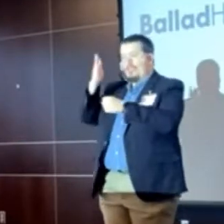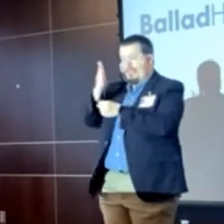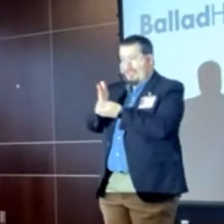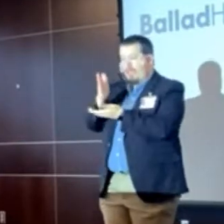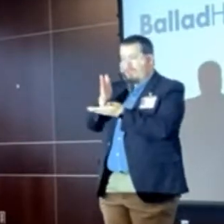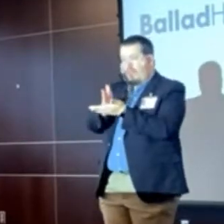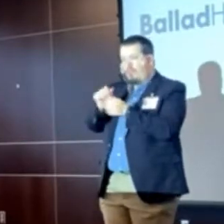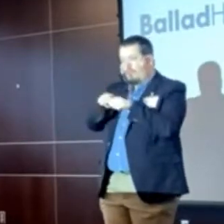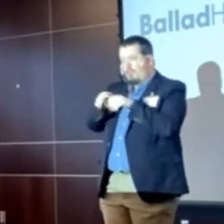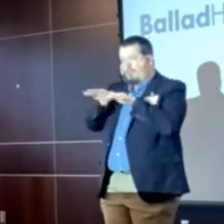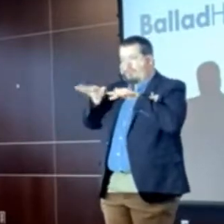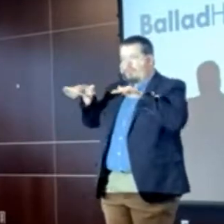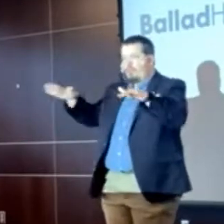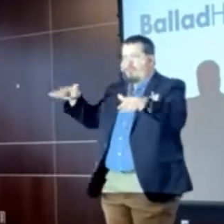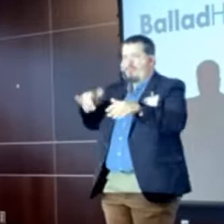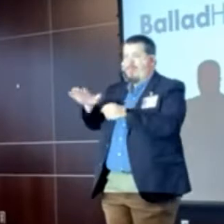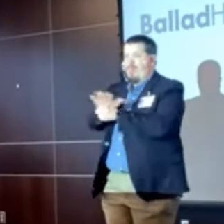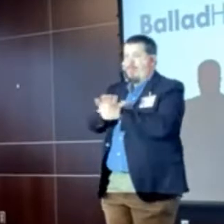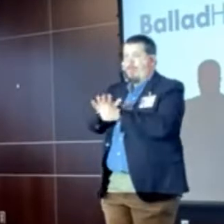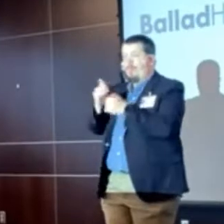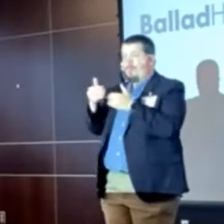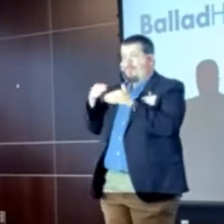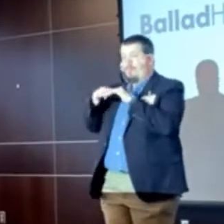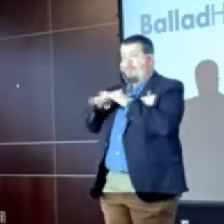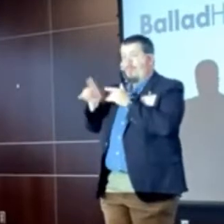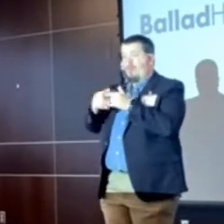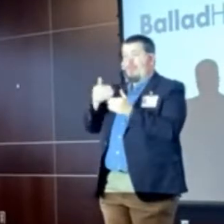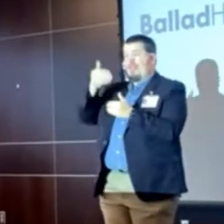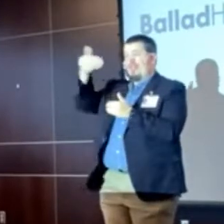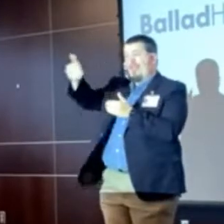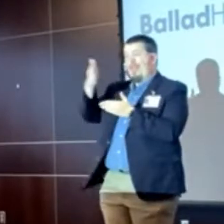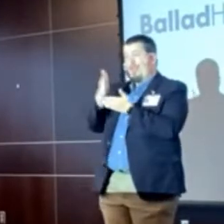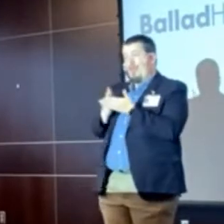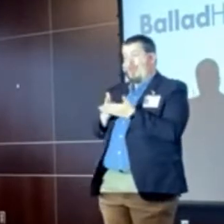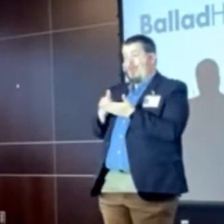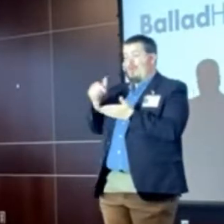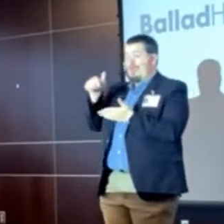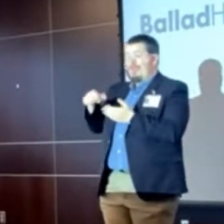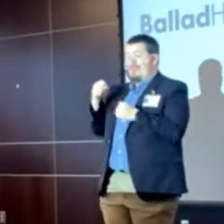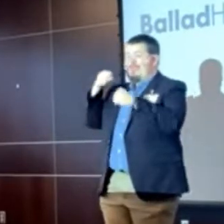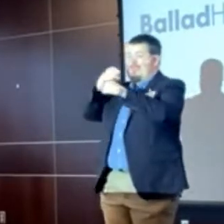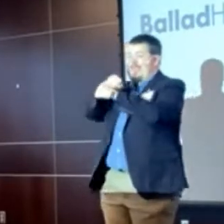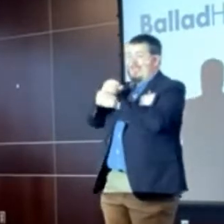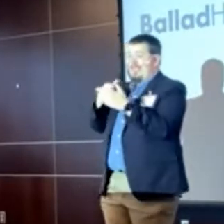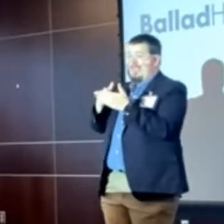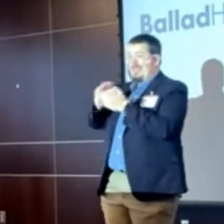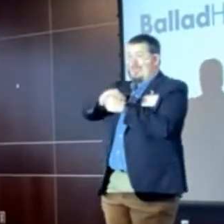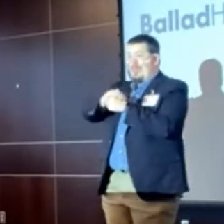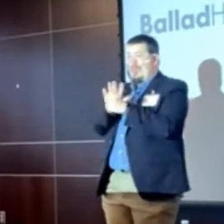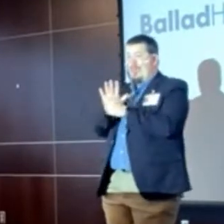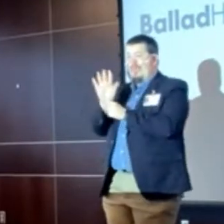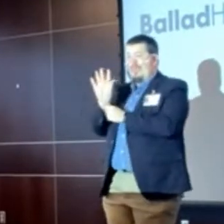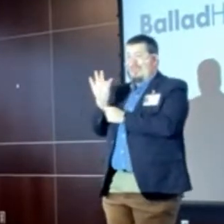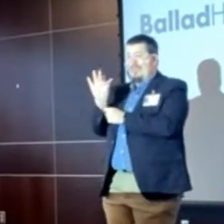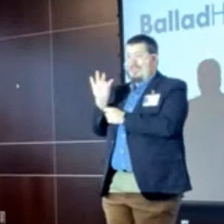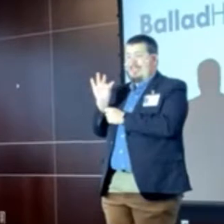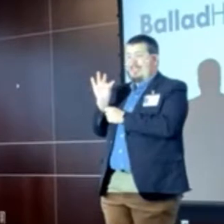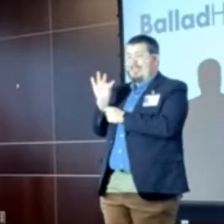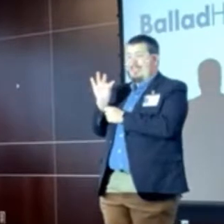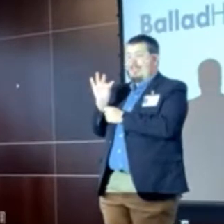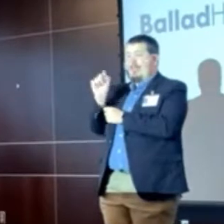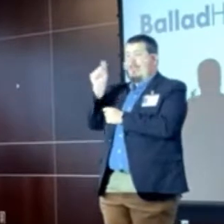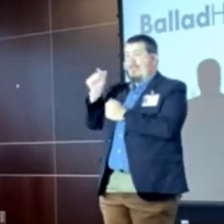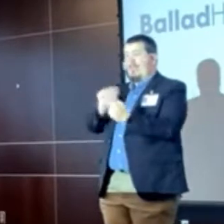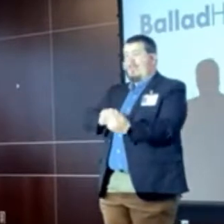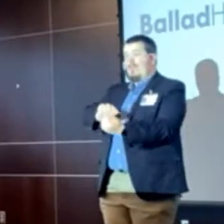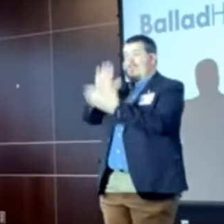COVID-19 across the region. As we move into the next stage of fighting COVID-19, we have to face